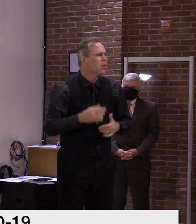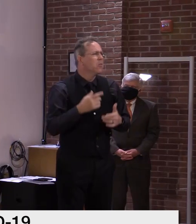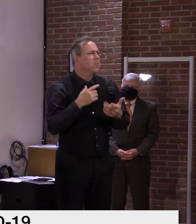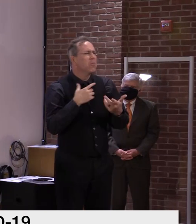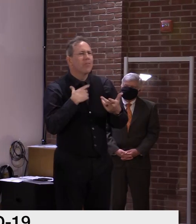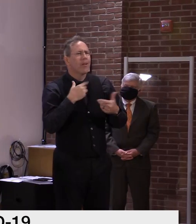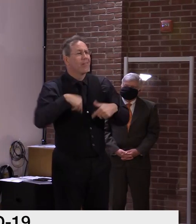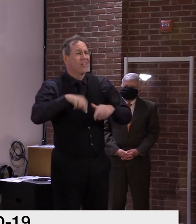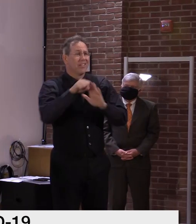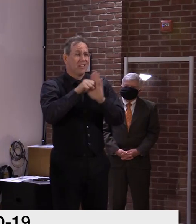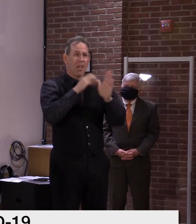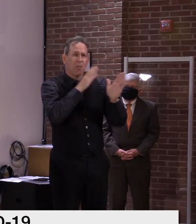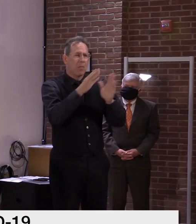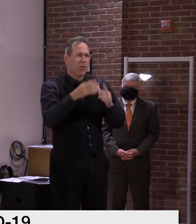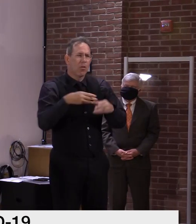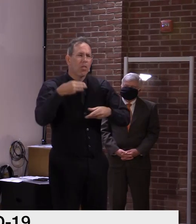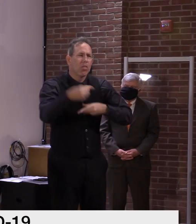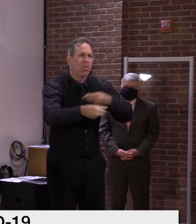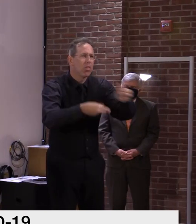state level.